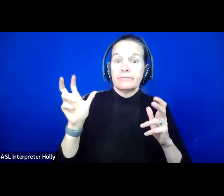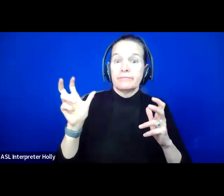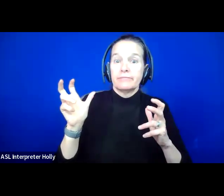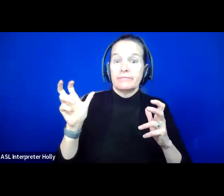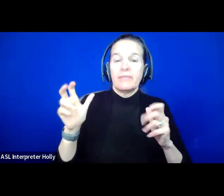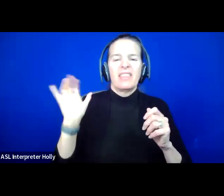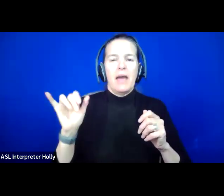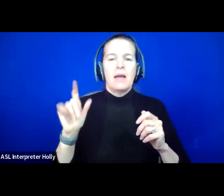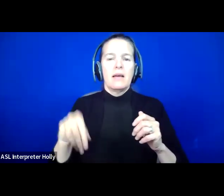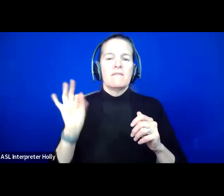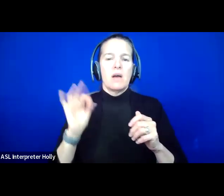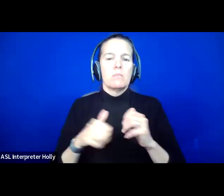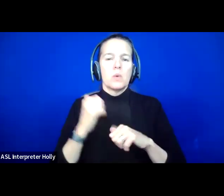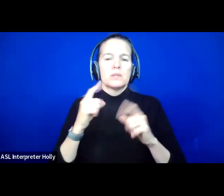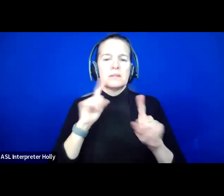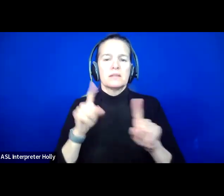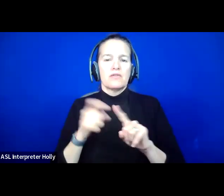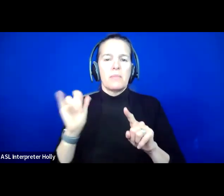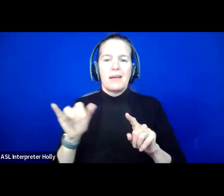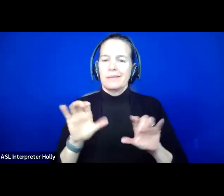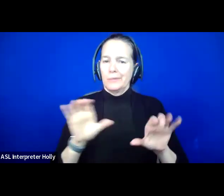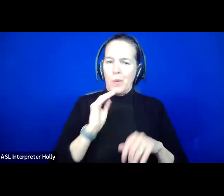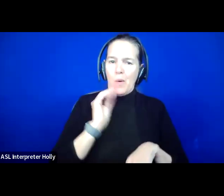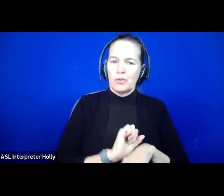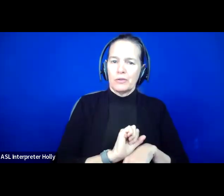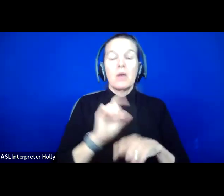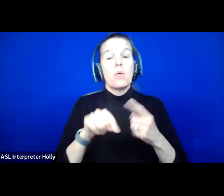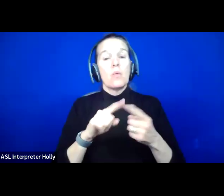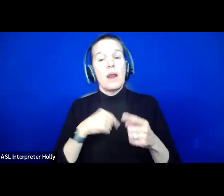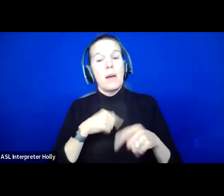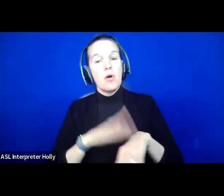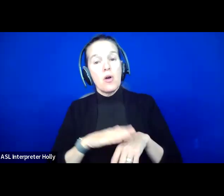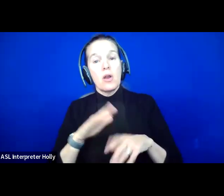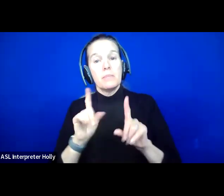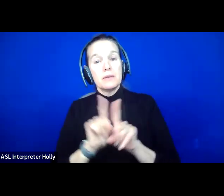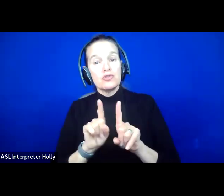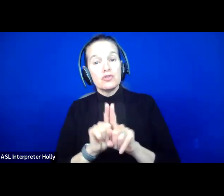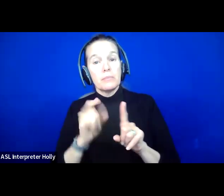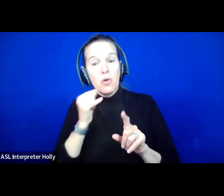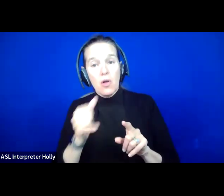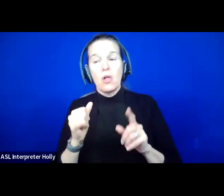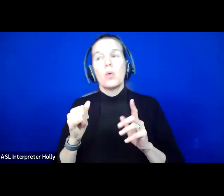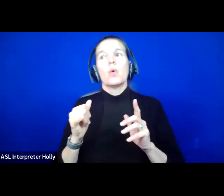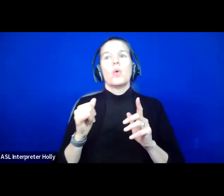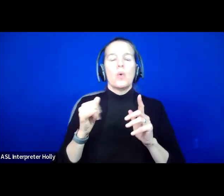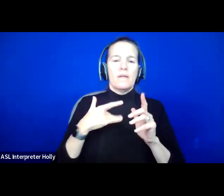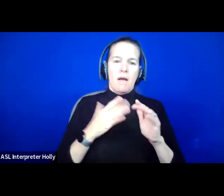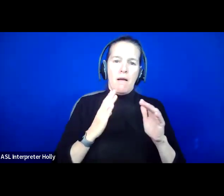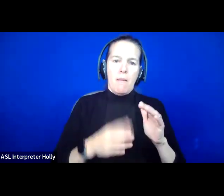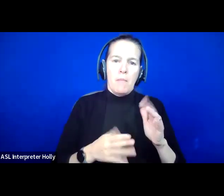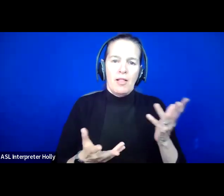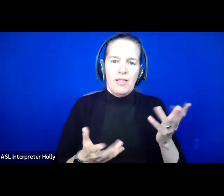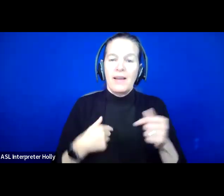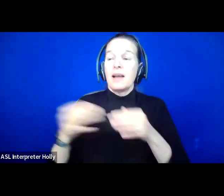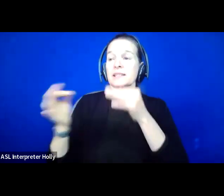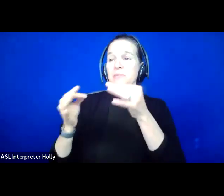most success. Every time I'm on a mentorship call, it's a very humbling experience. I have to, I explain what my situation